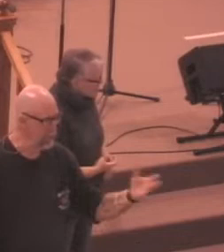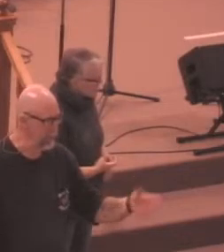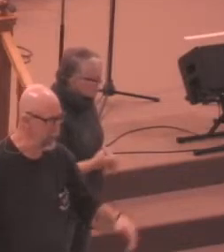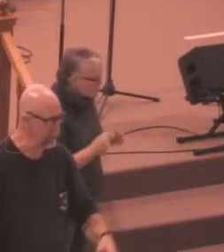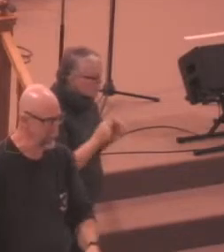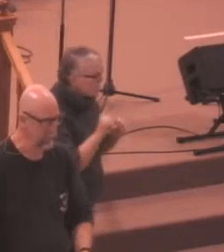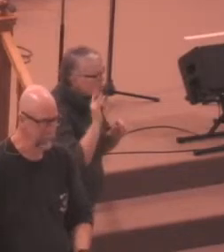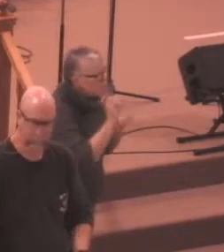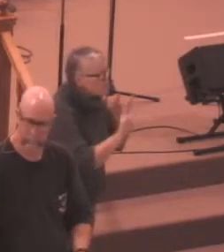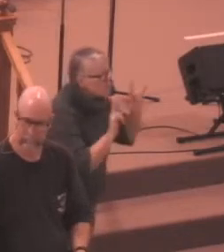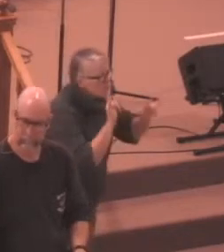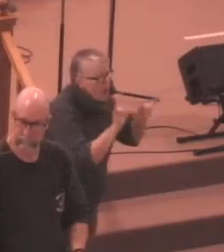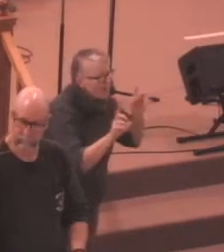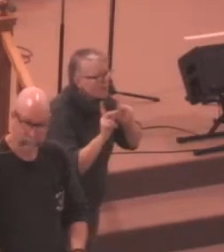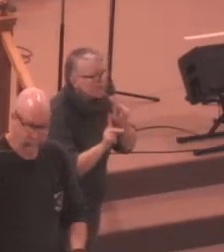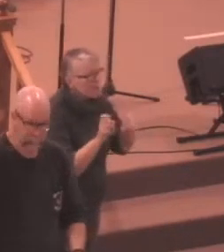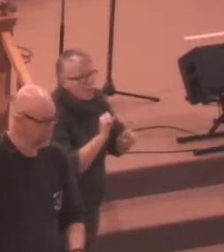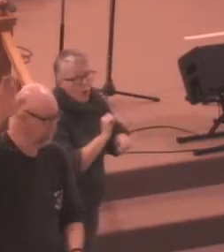no matter what happens.